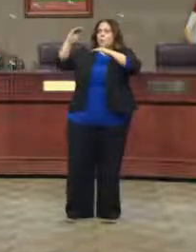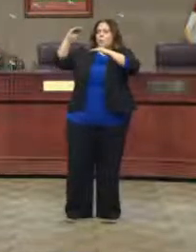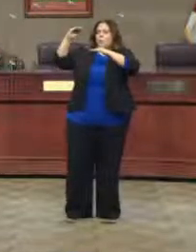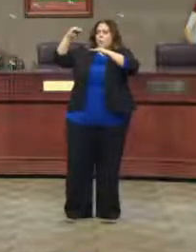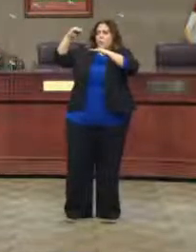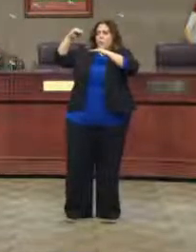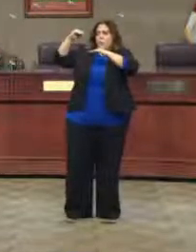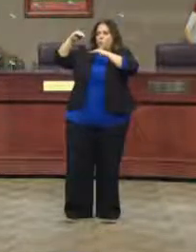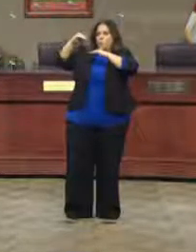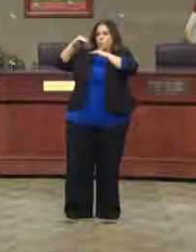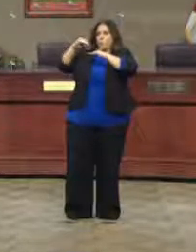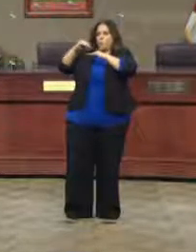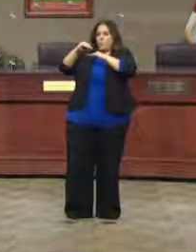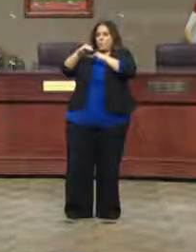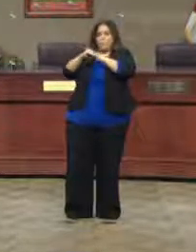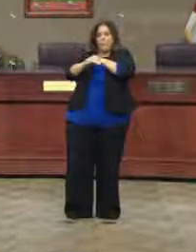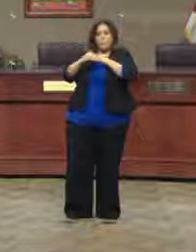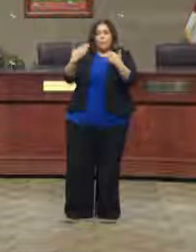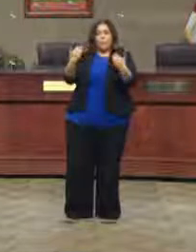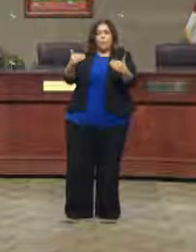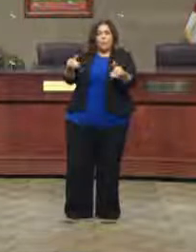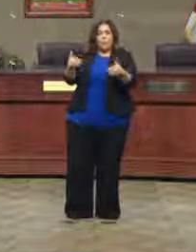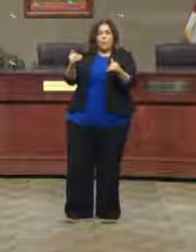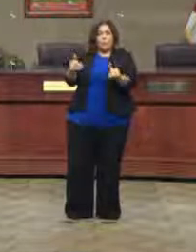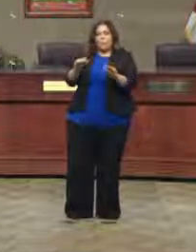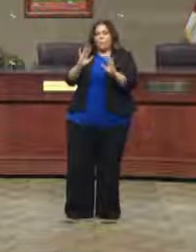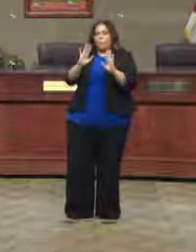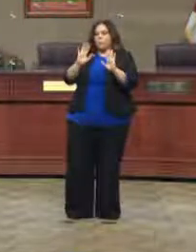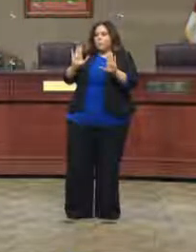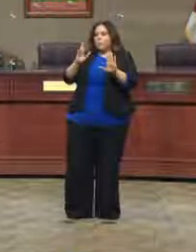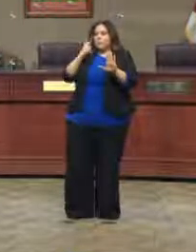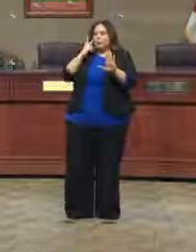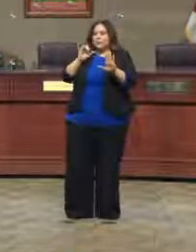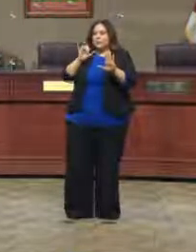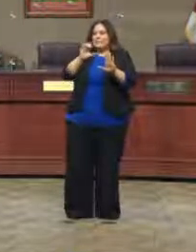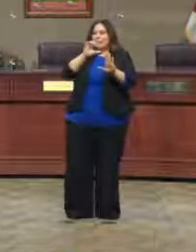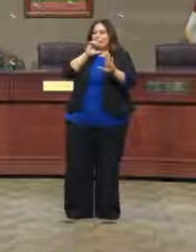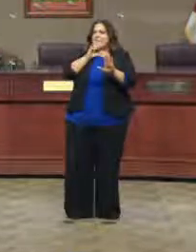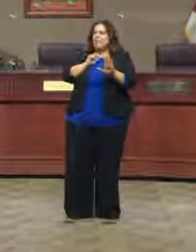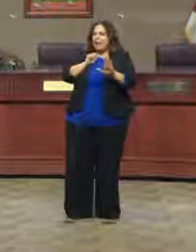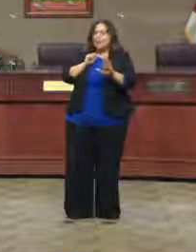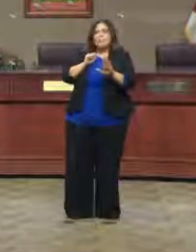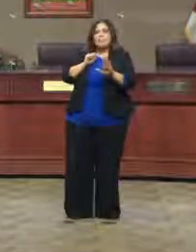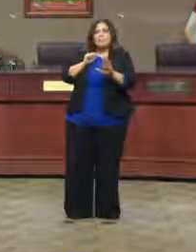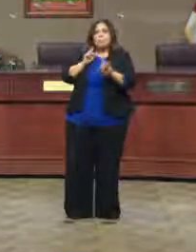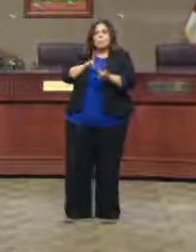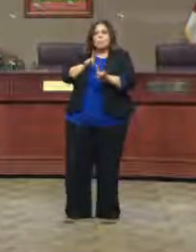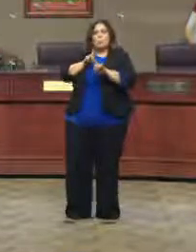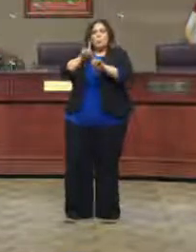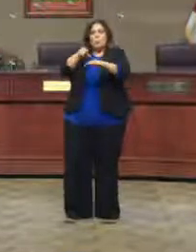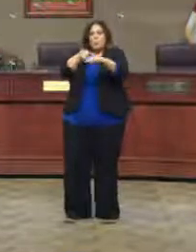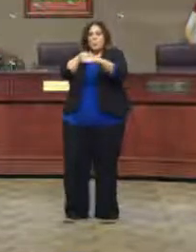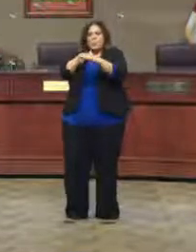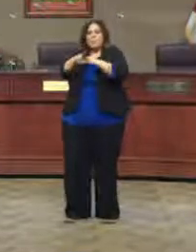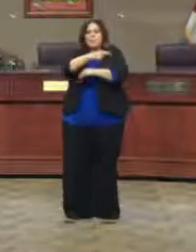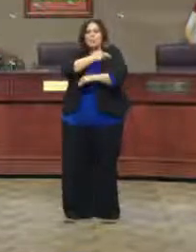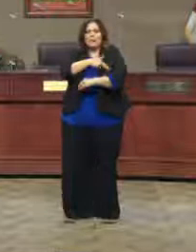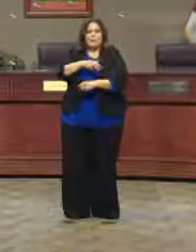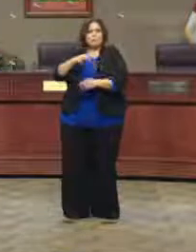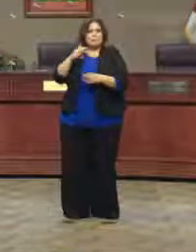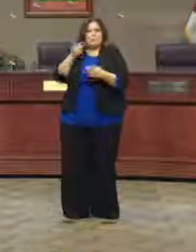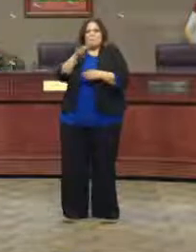decrease in the representation of that age group in the number of people that are being